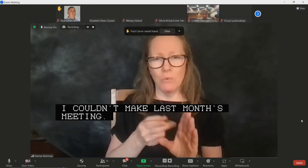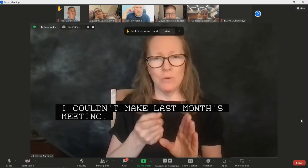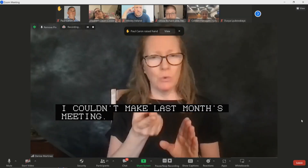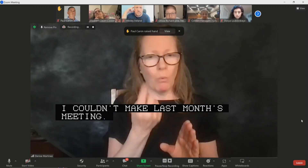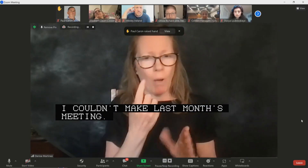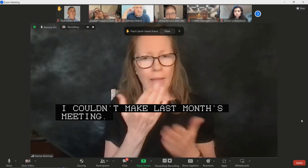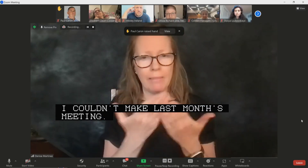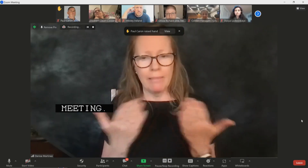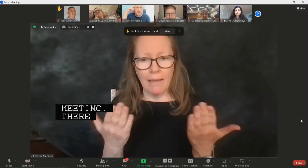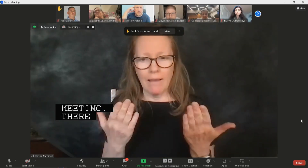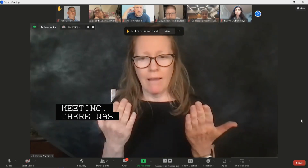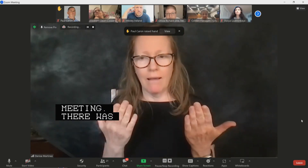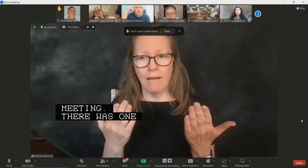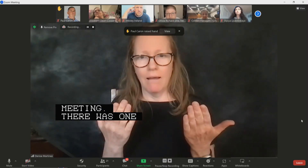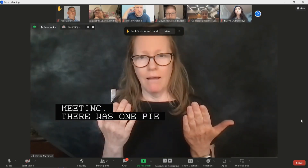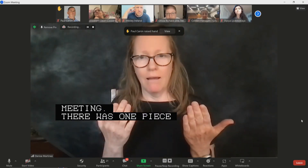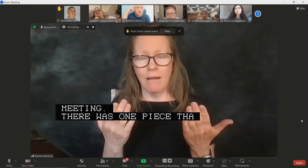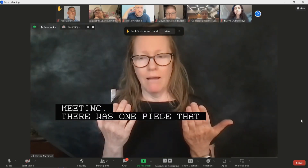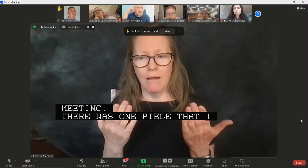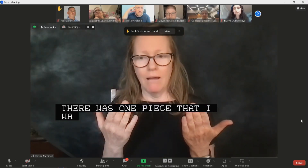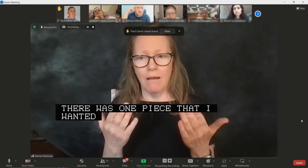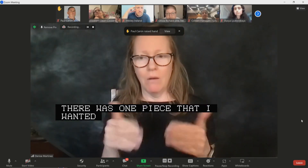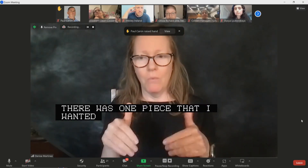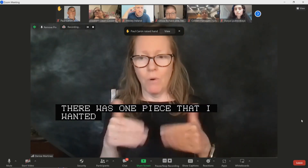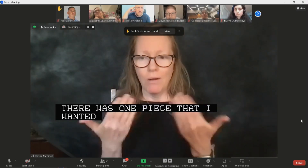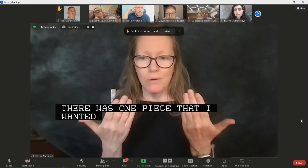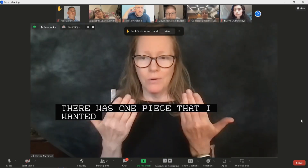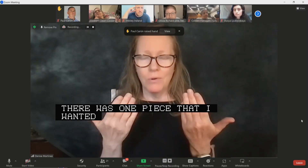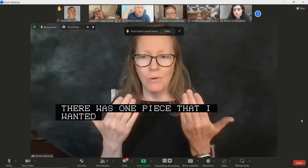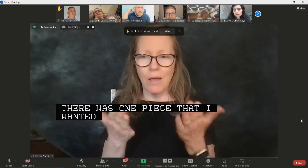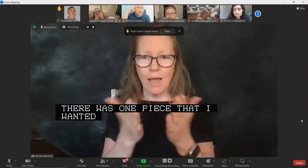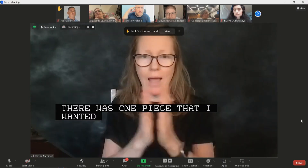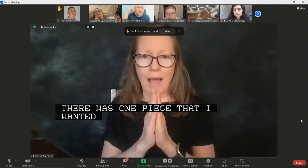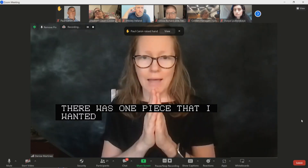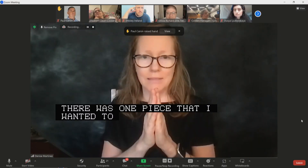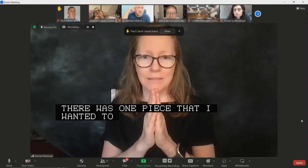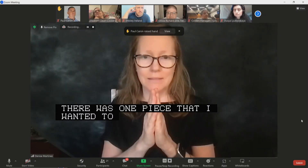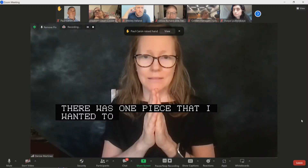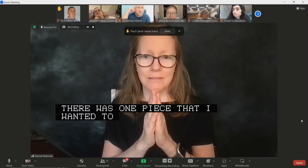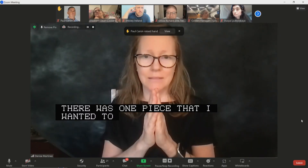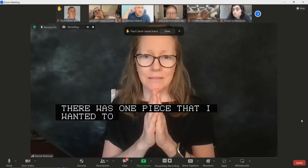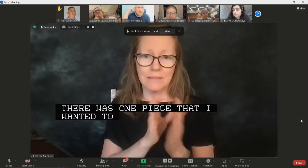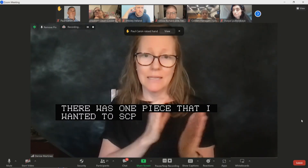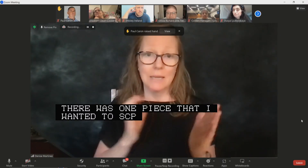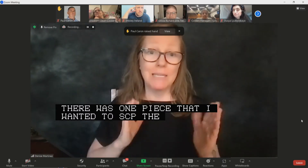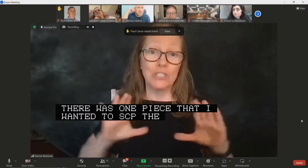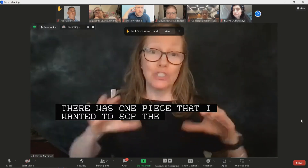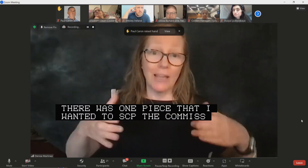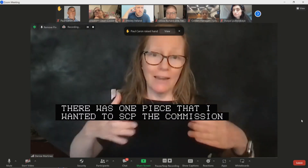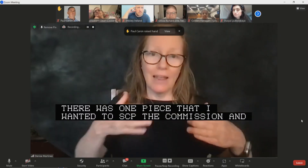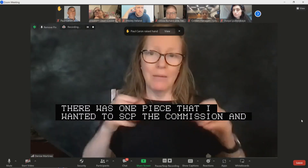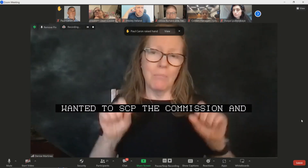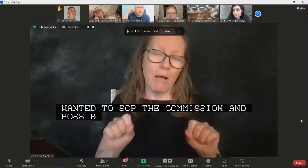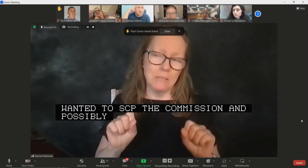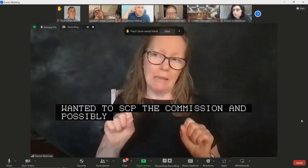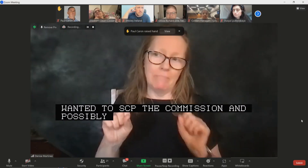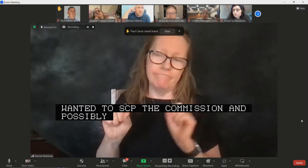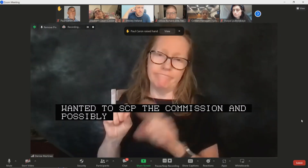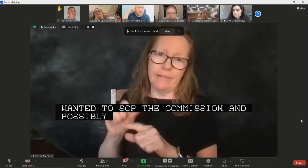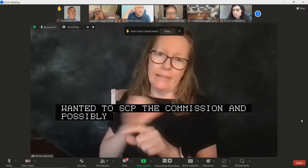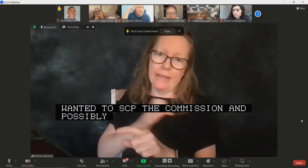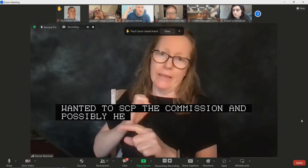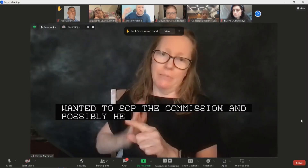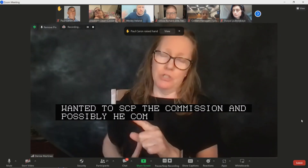ask either for the commission and possibly the commissioner, but maybe we follow up. Last month, there was the large